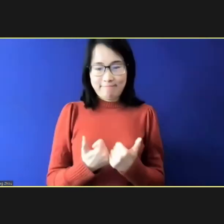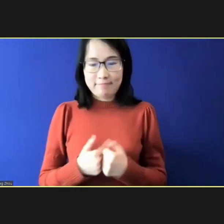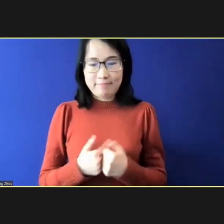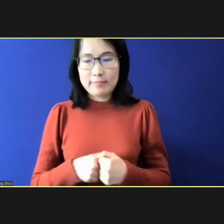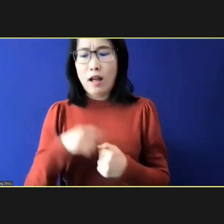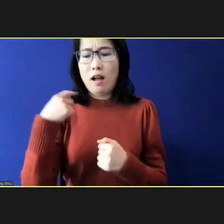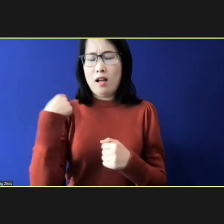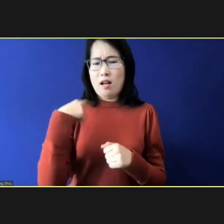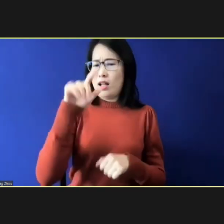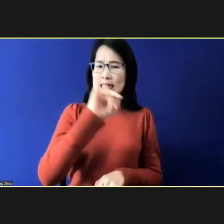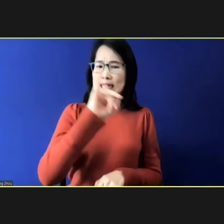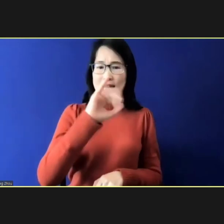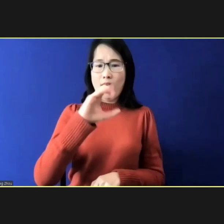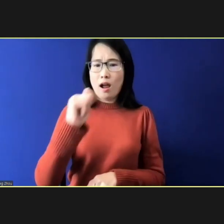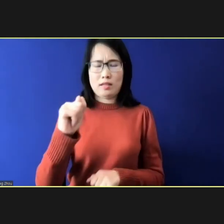language.